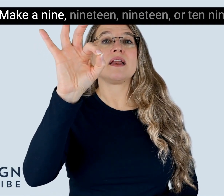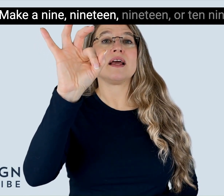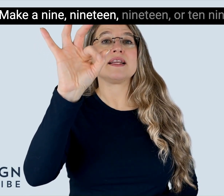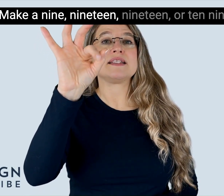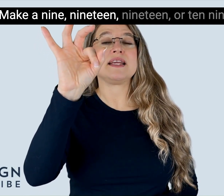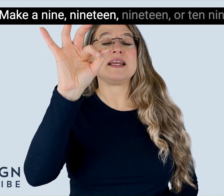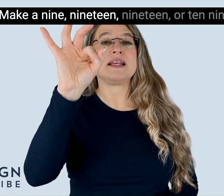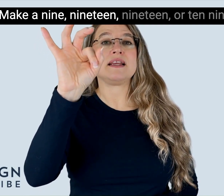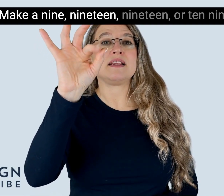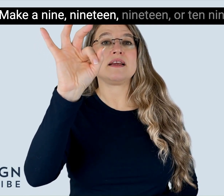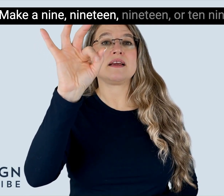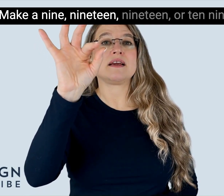19,